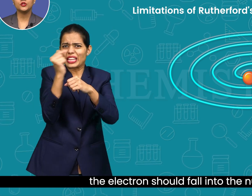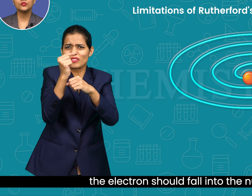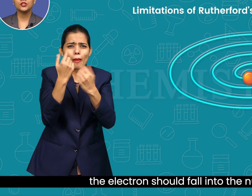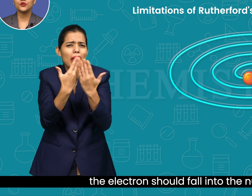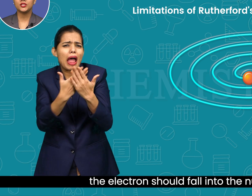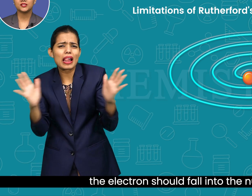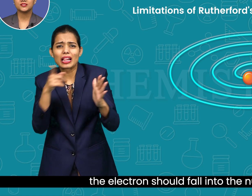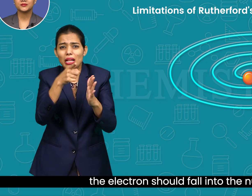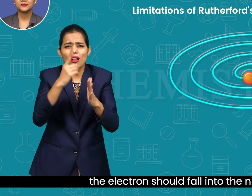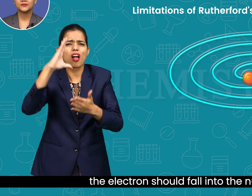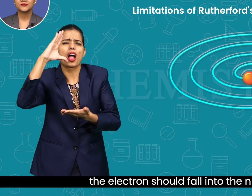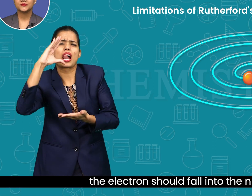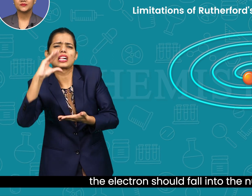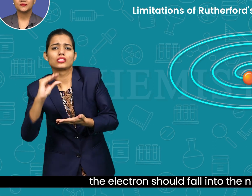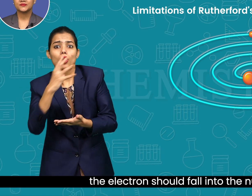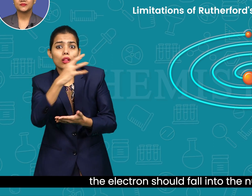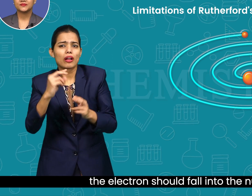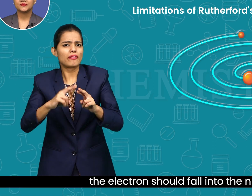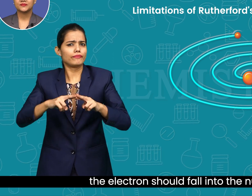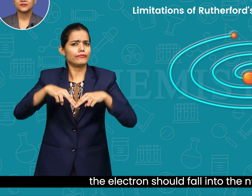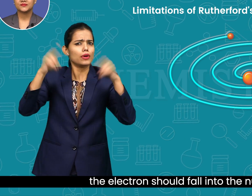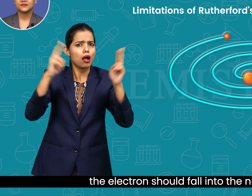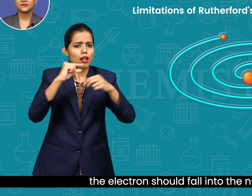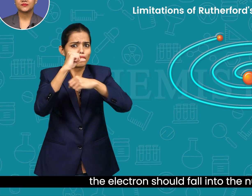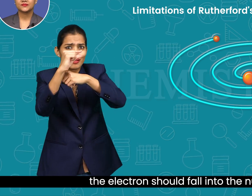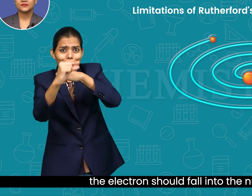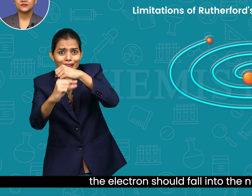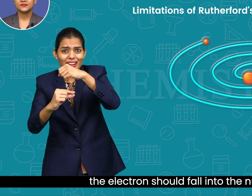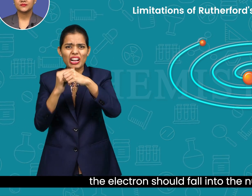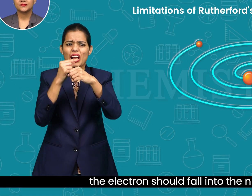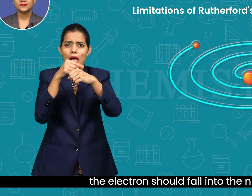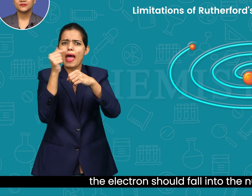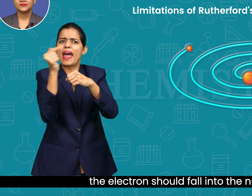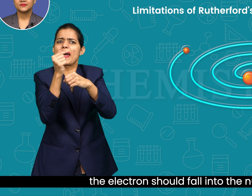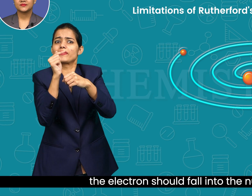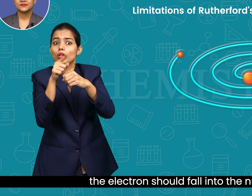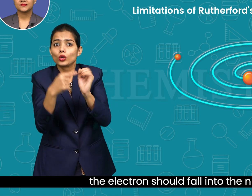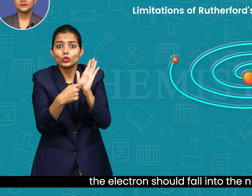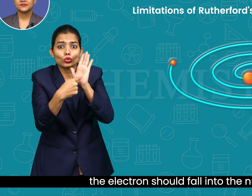fall into the nucleus.